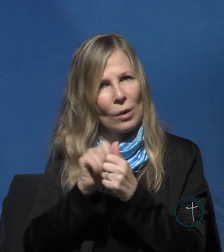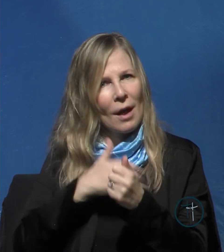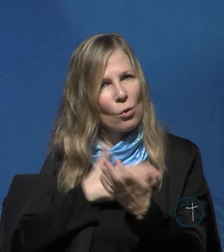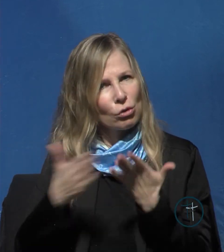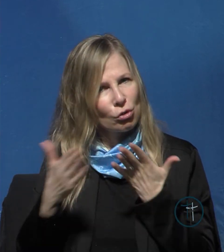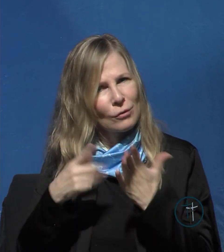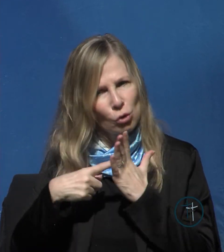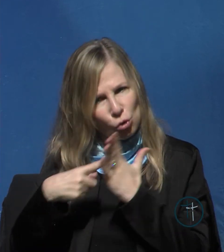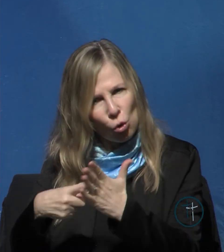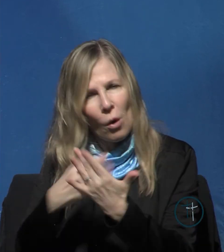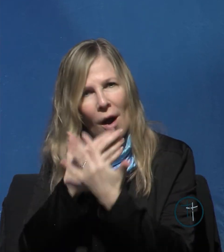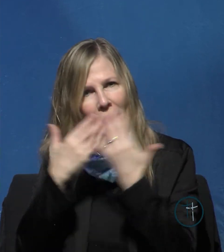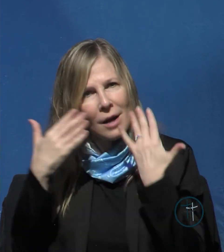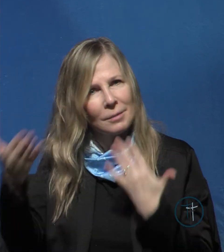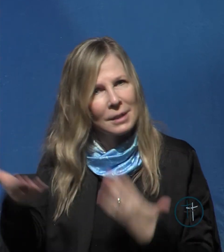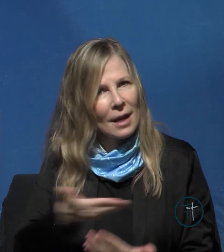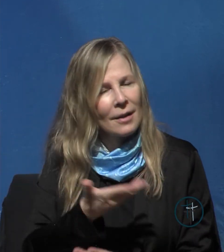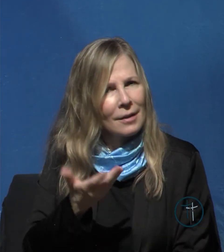show hospitality.